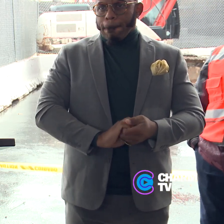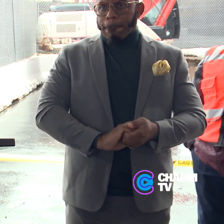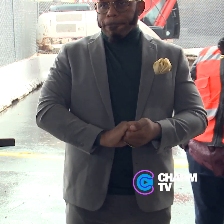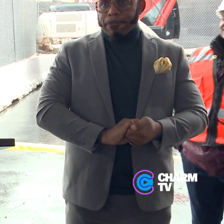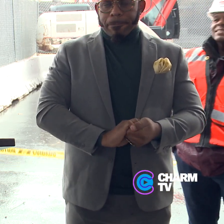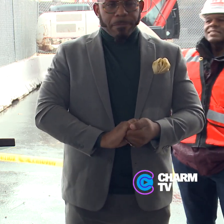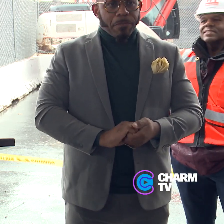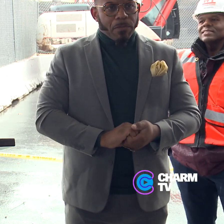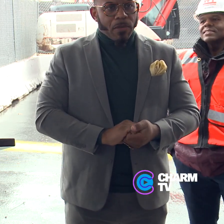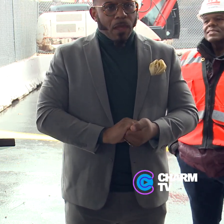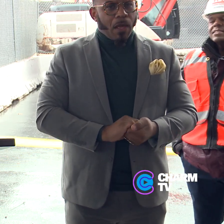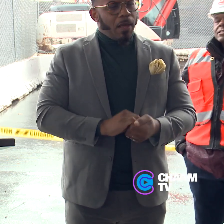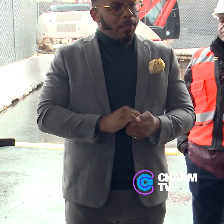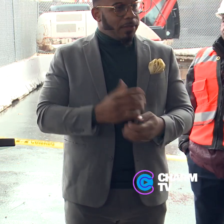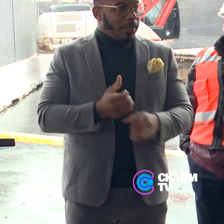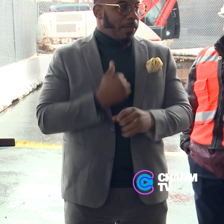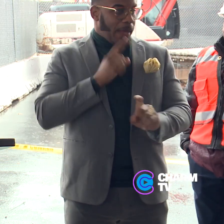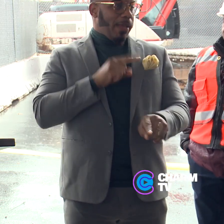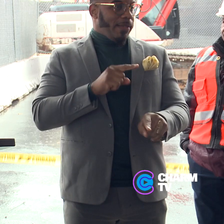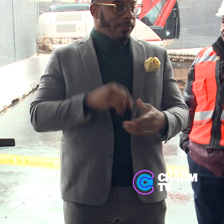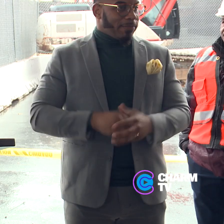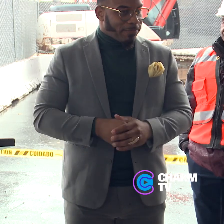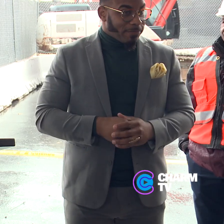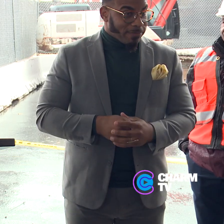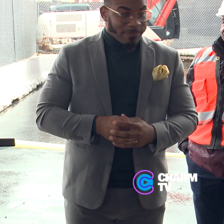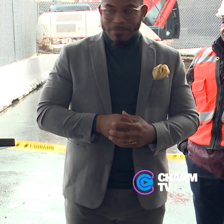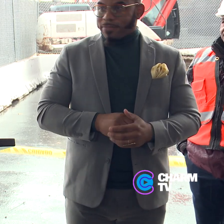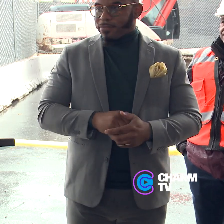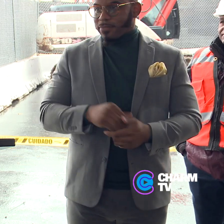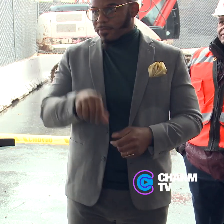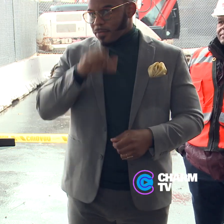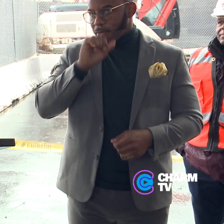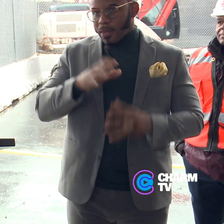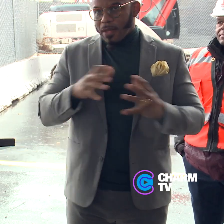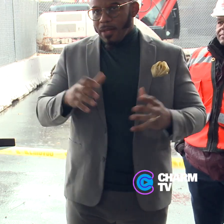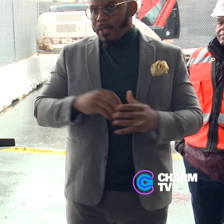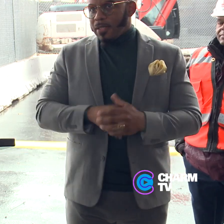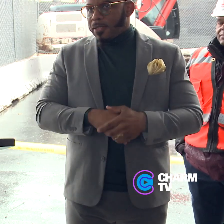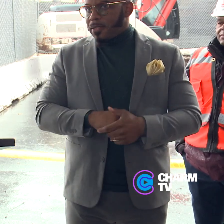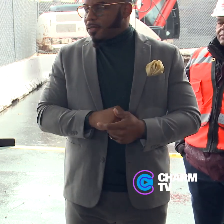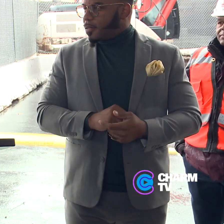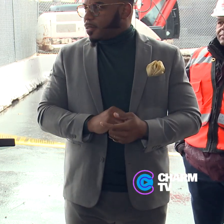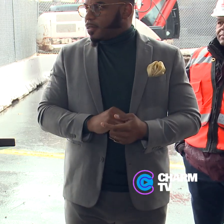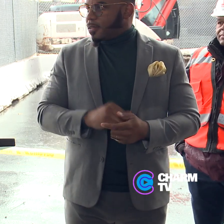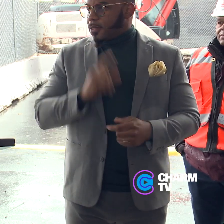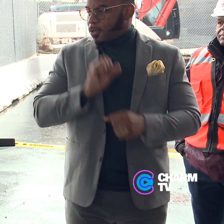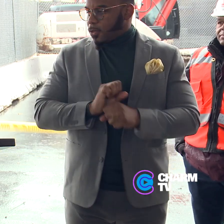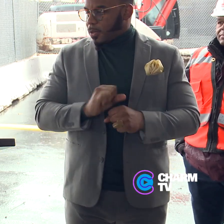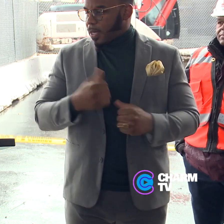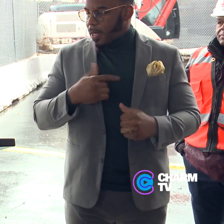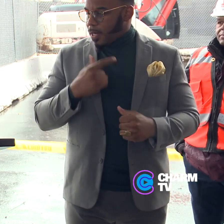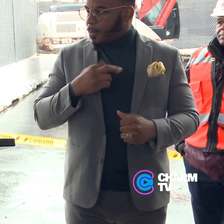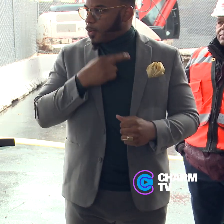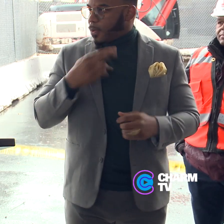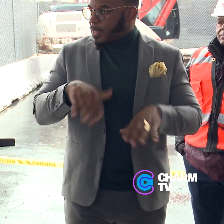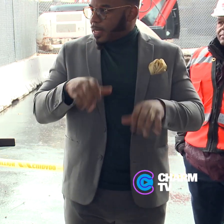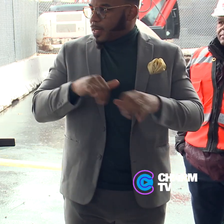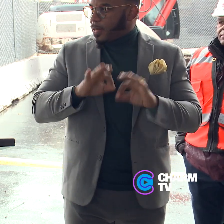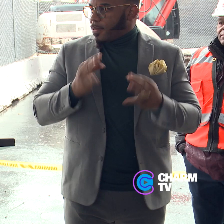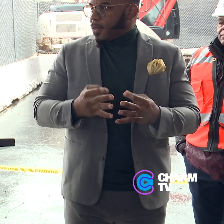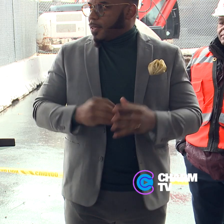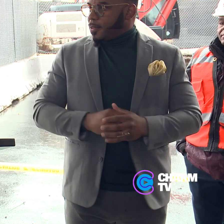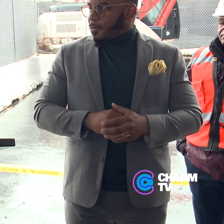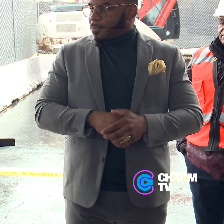So I got my answer. She loves it a lot. It's true that I am the risk taker in the